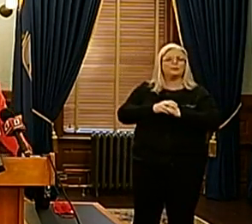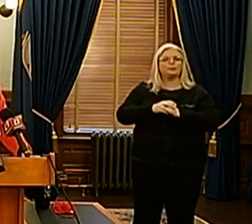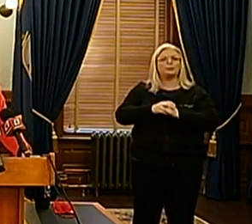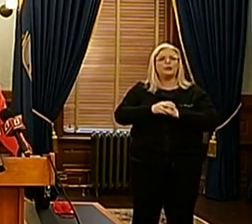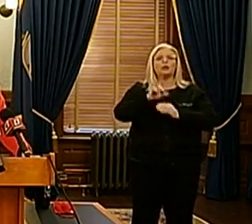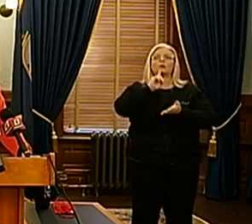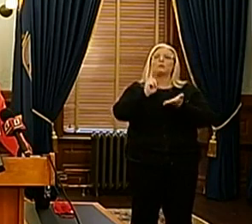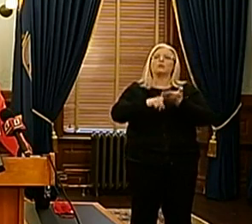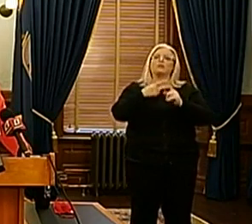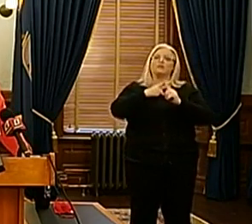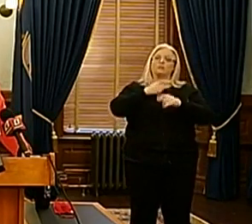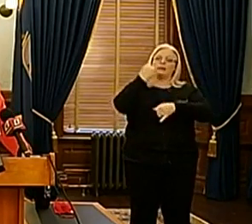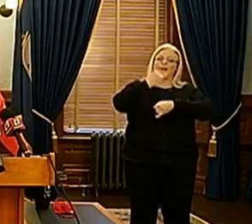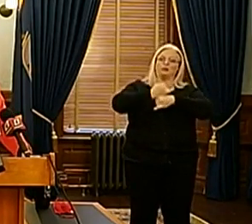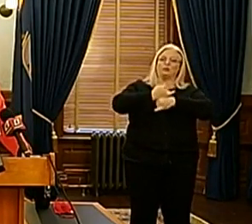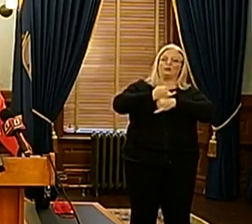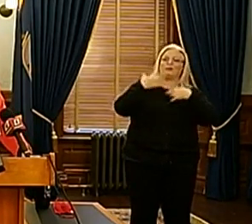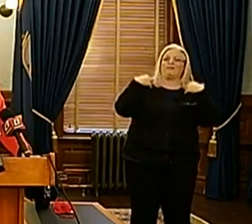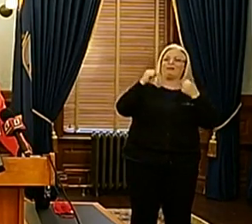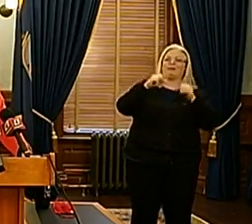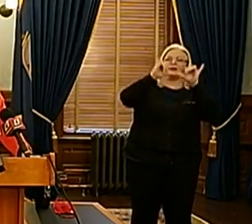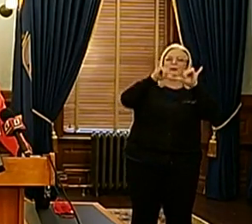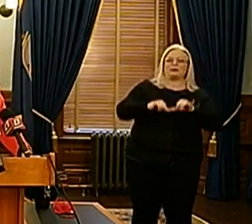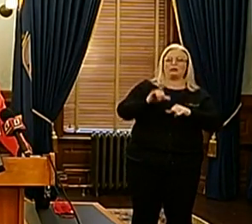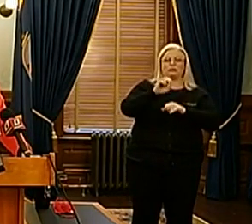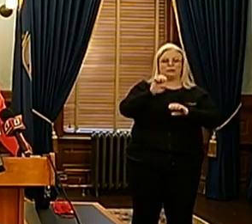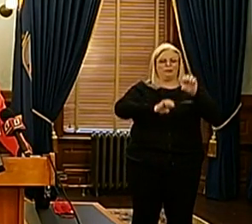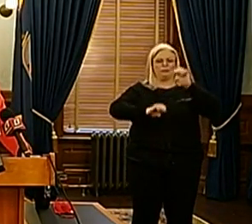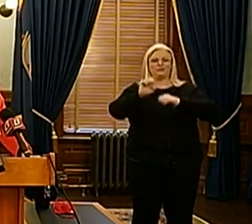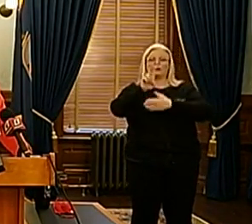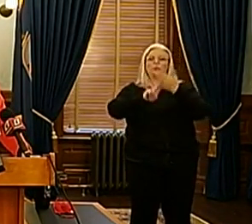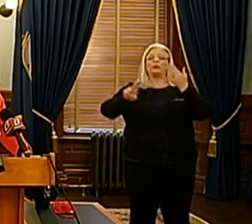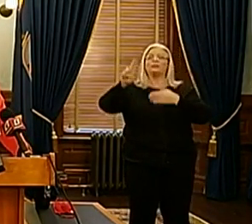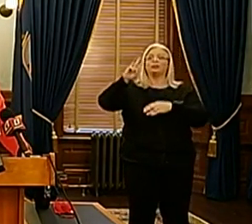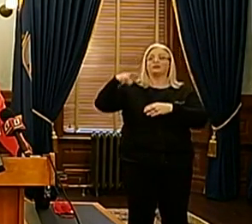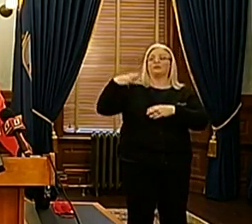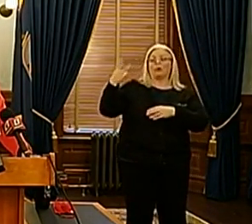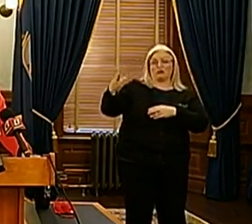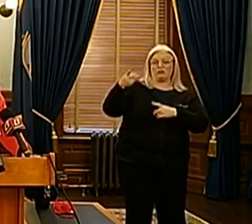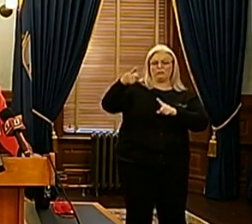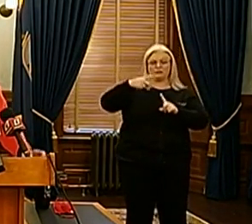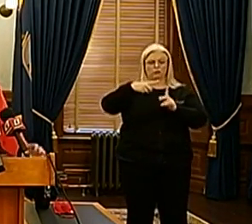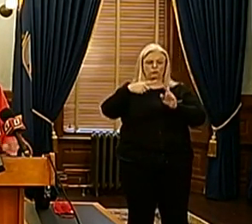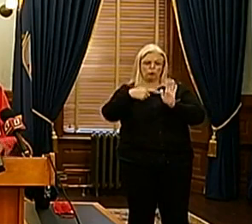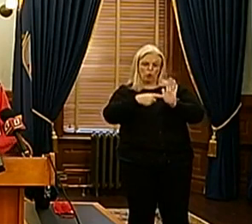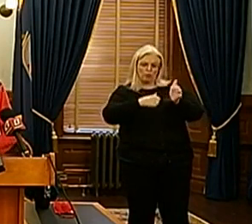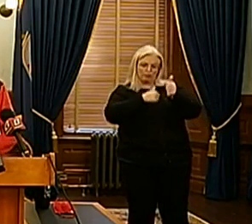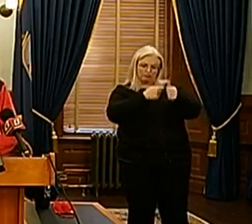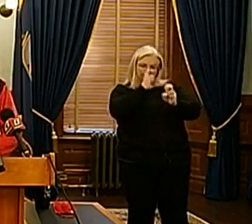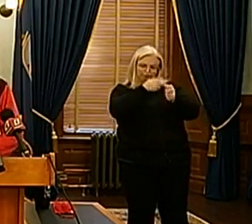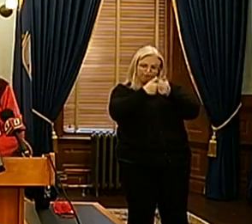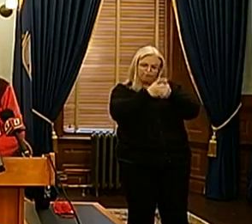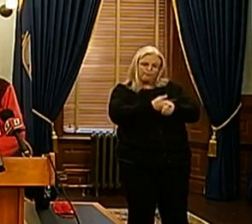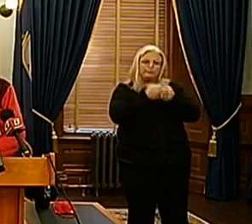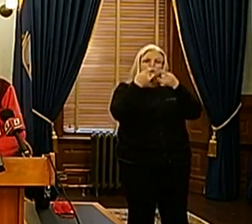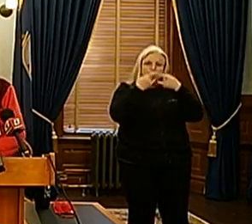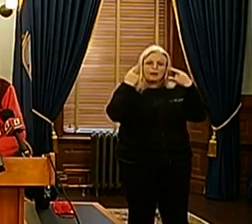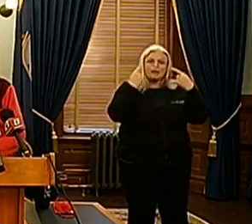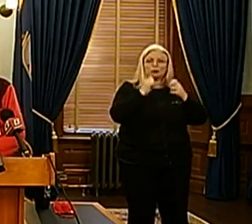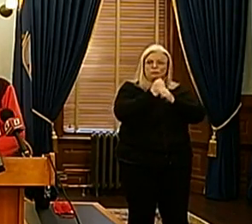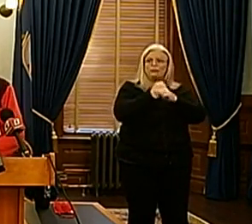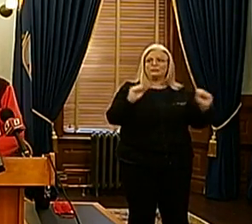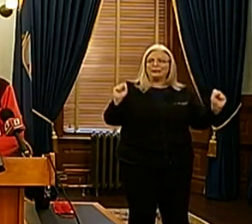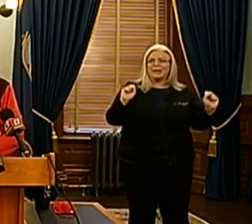from the Institute for Health Metrics and Evaluation at the University of Washington showed that strict adherence to mask orders could